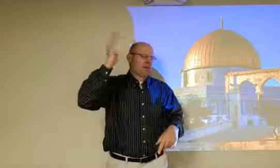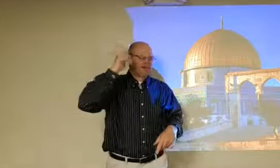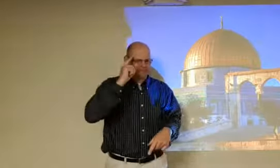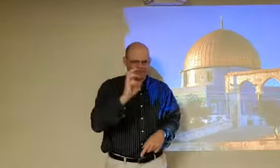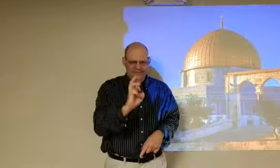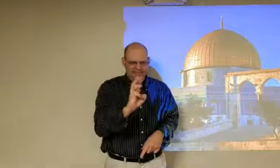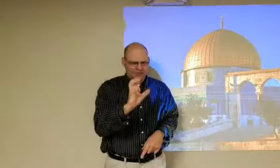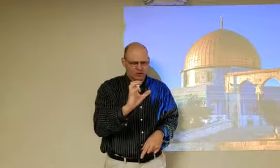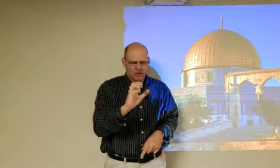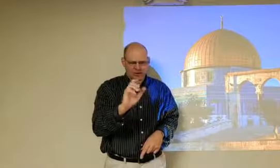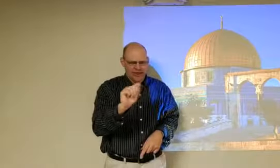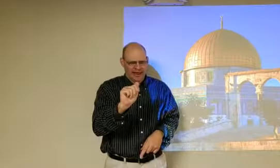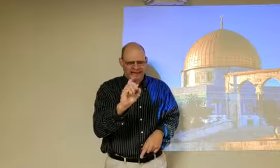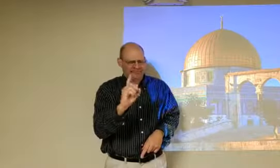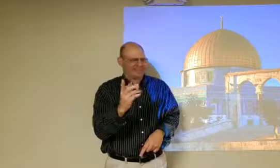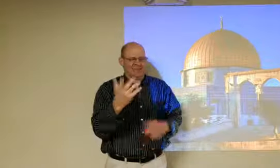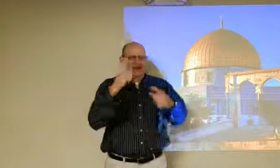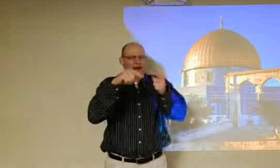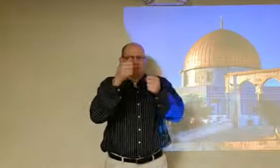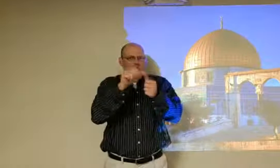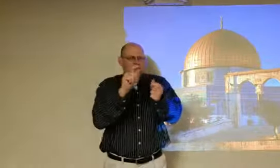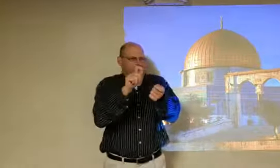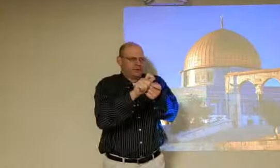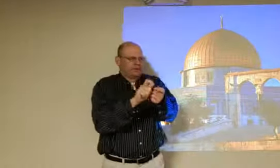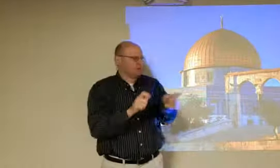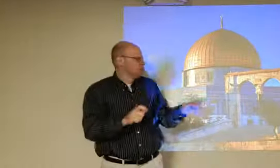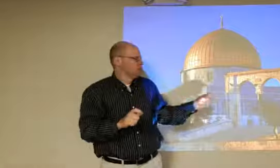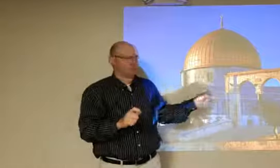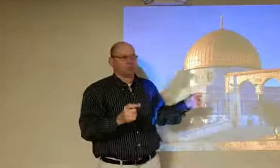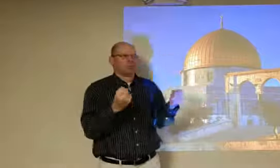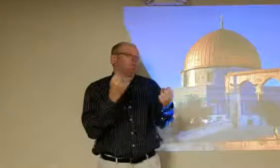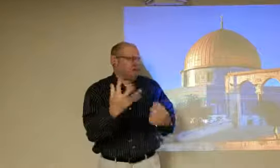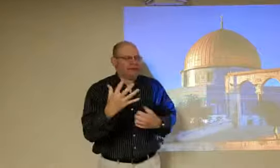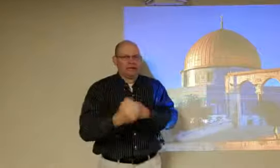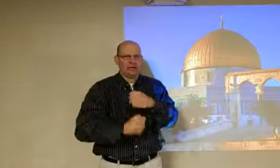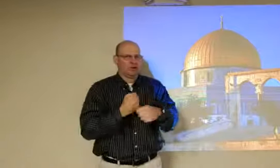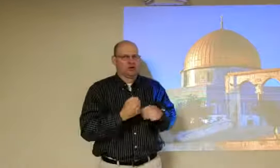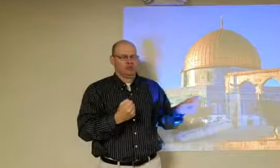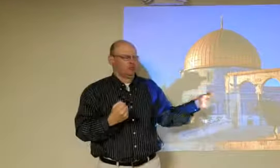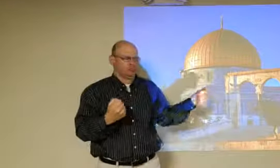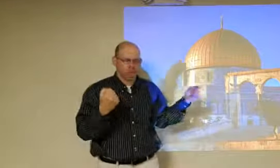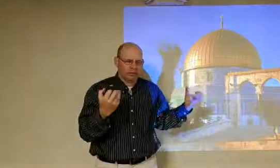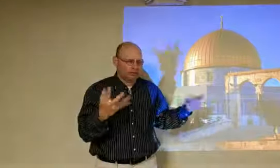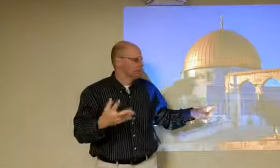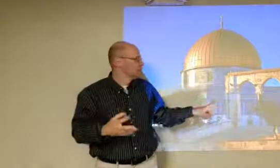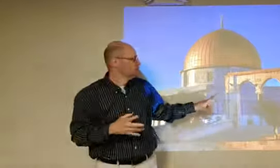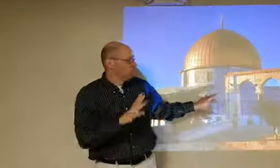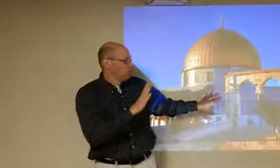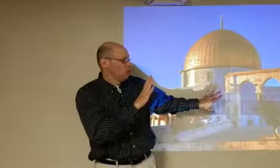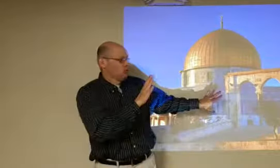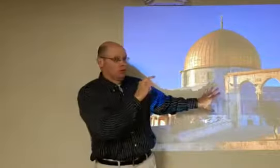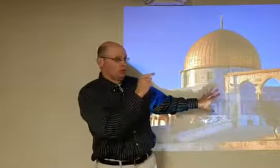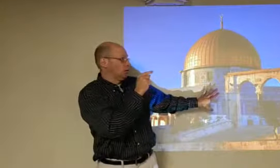Goes way back in history, like 600 AD or something. I can't remember the specific date. It was many